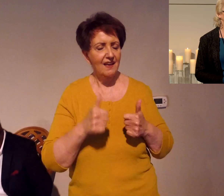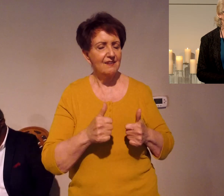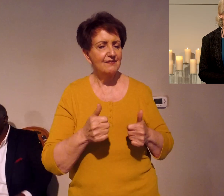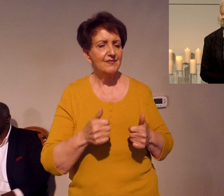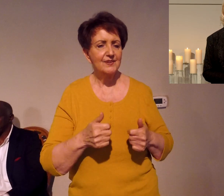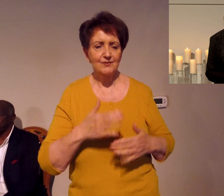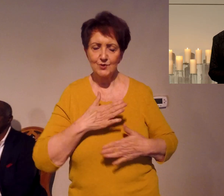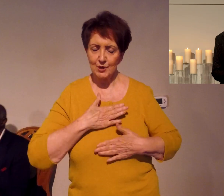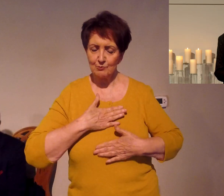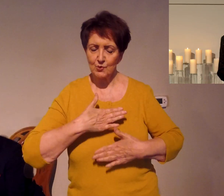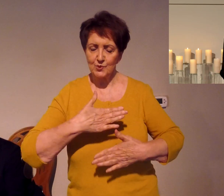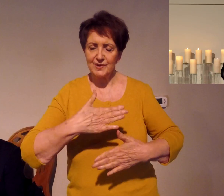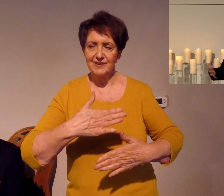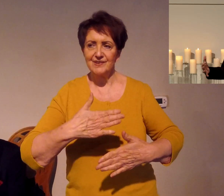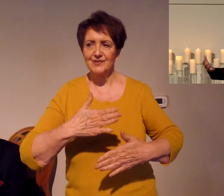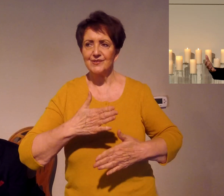breathe.